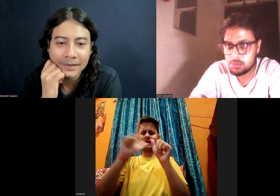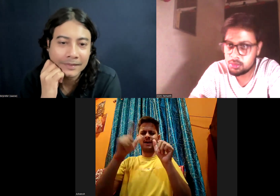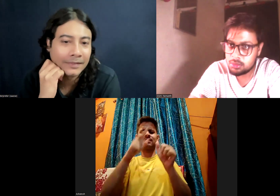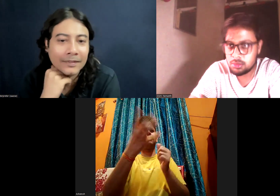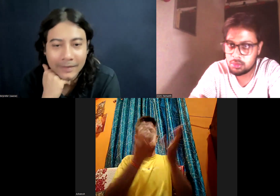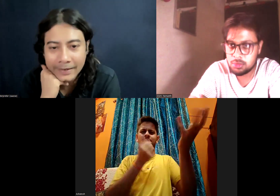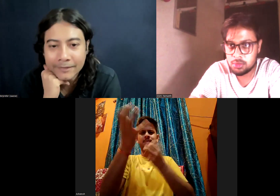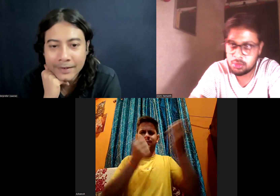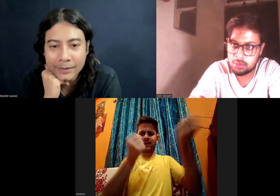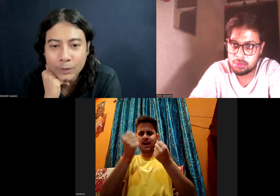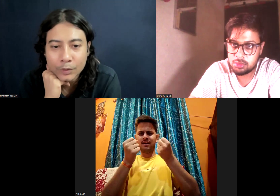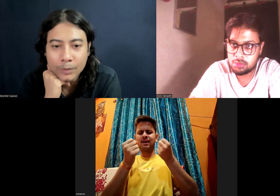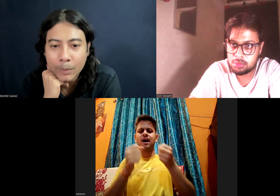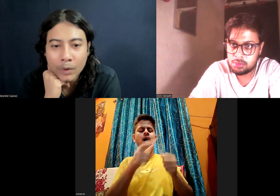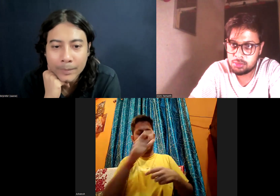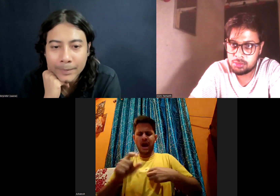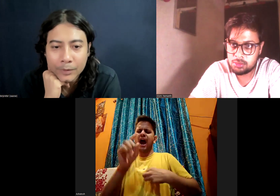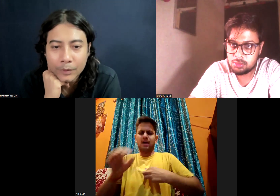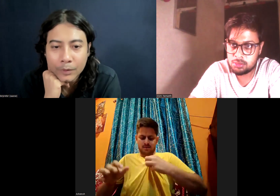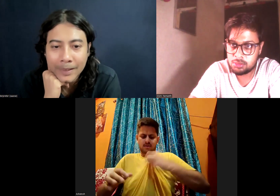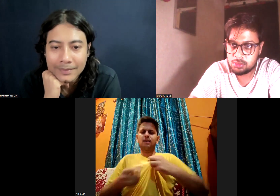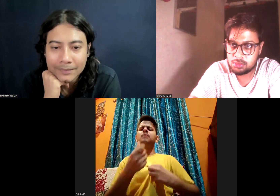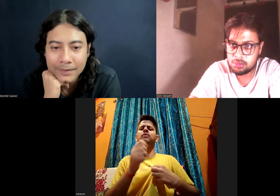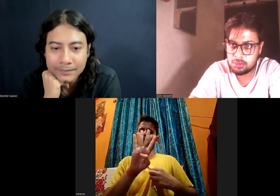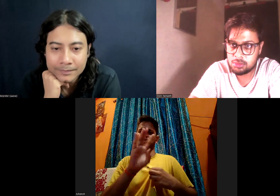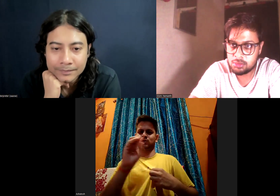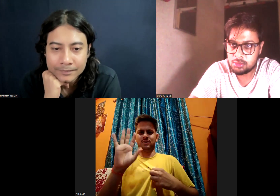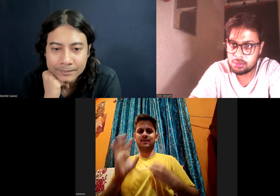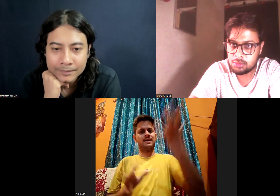material, right? Anywhere you go to a mall, maybe you go to buy